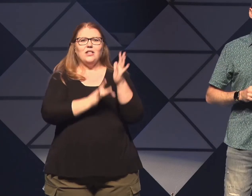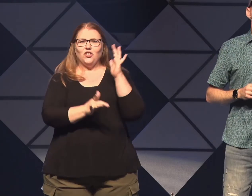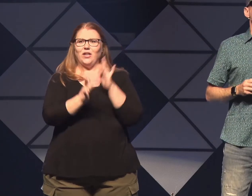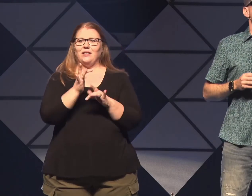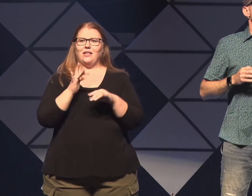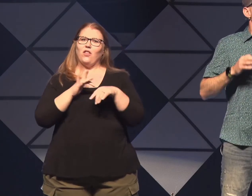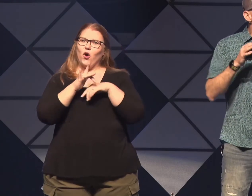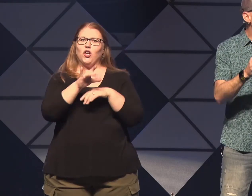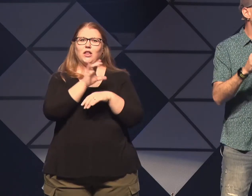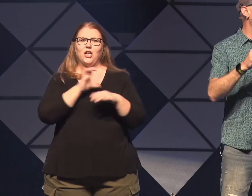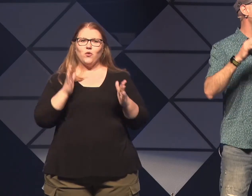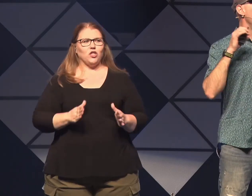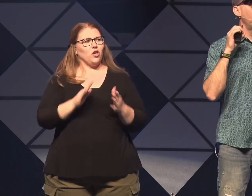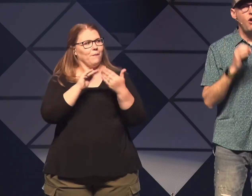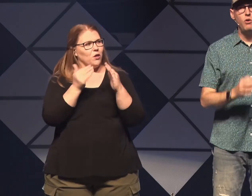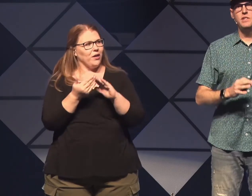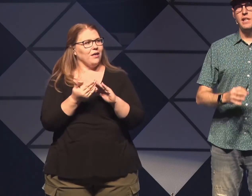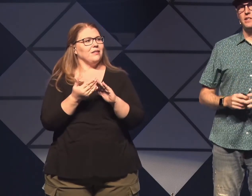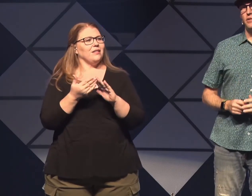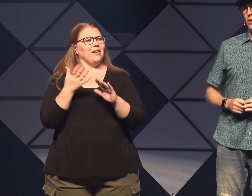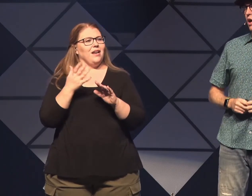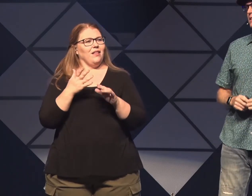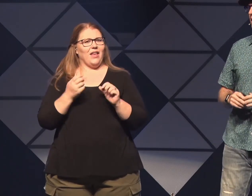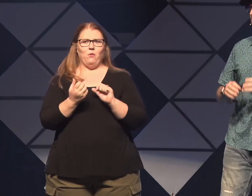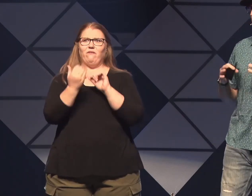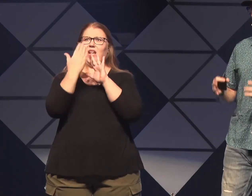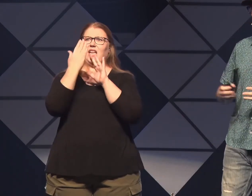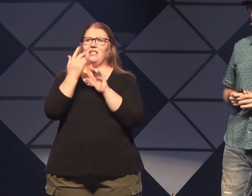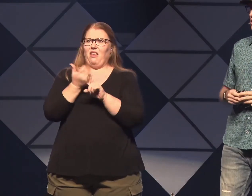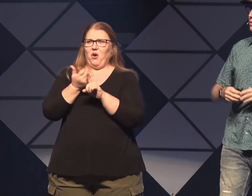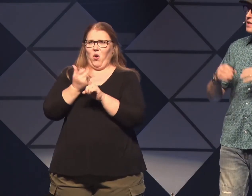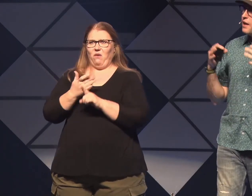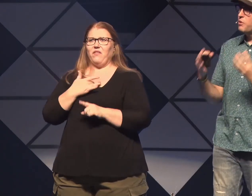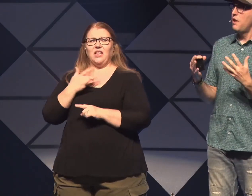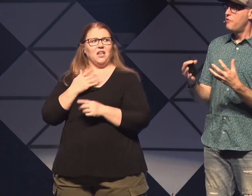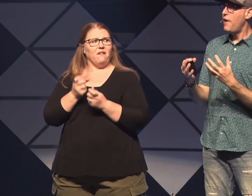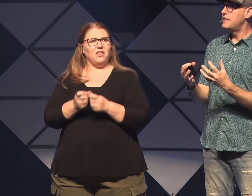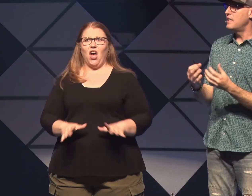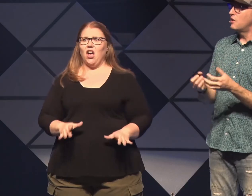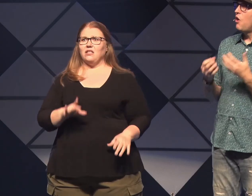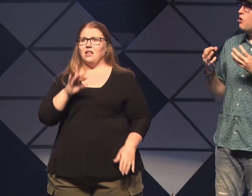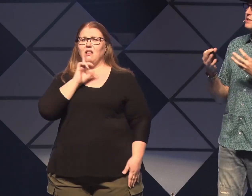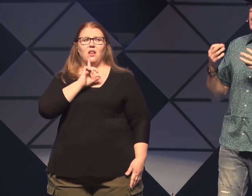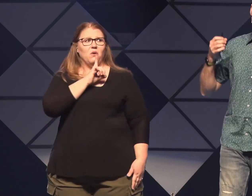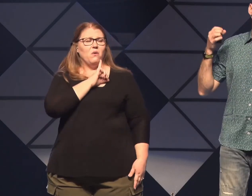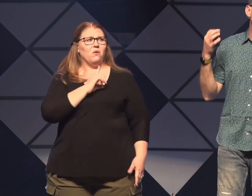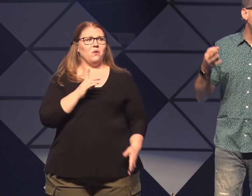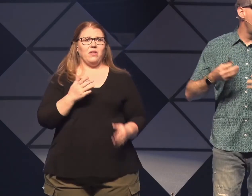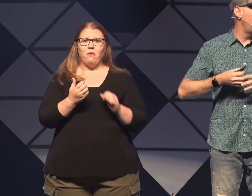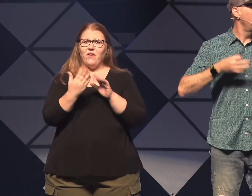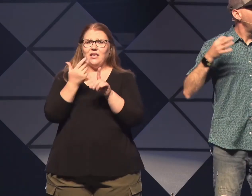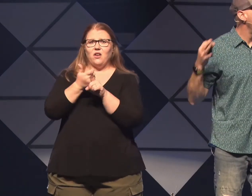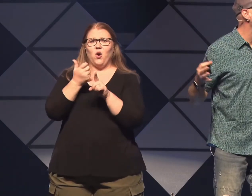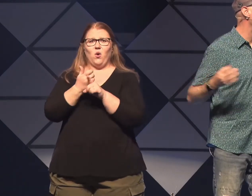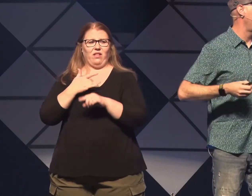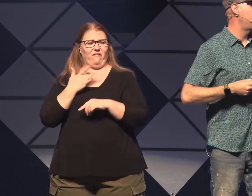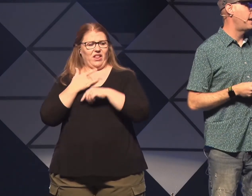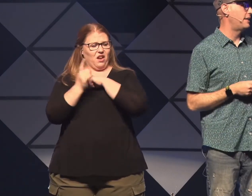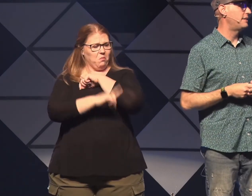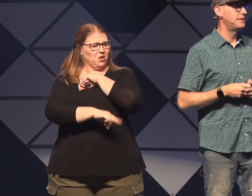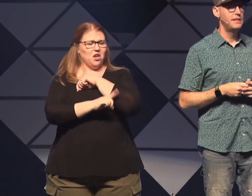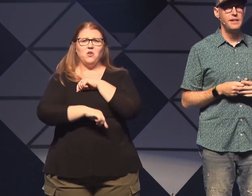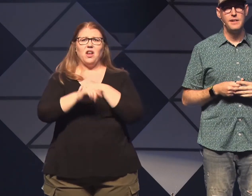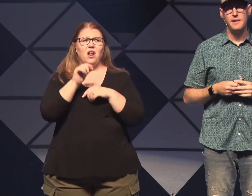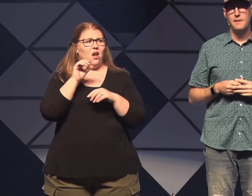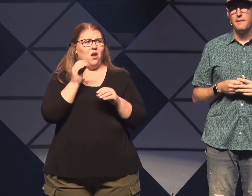communities, when they were facing their own sense of lostness and loneliness, when they were facing their own sense of persecution that nobody gets